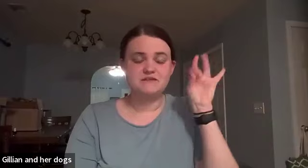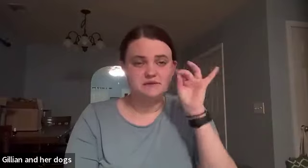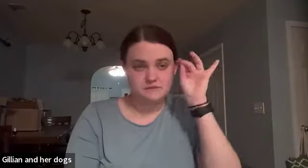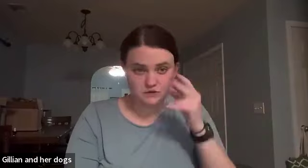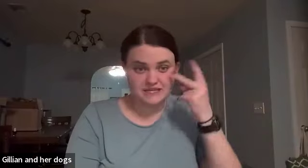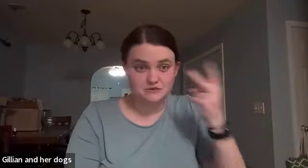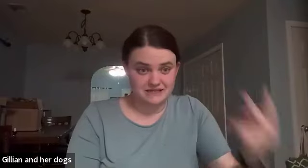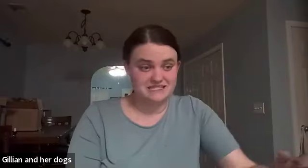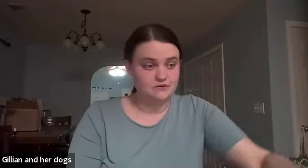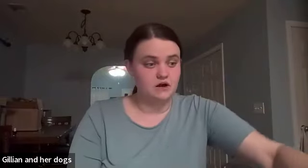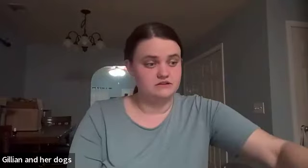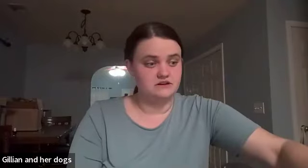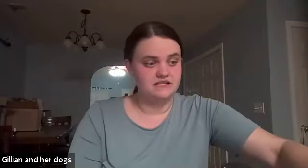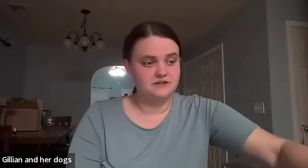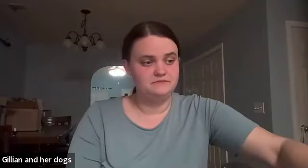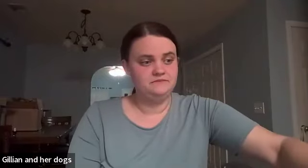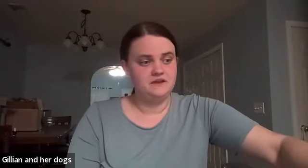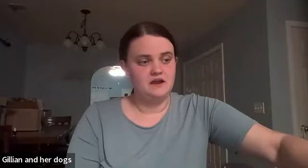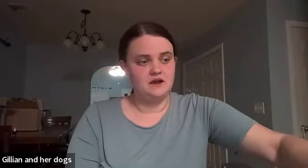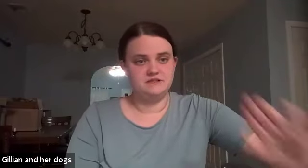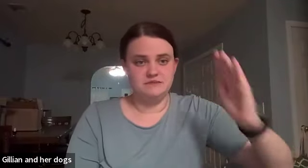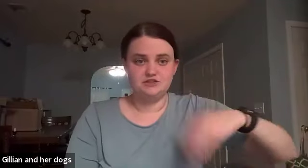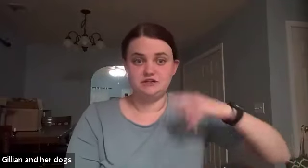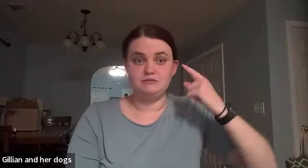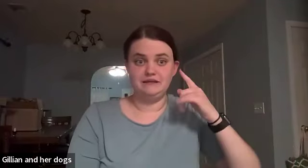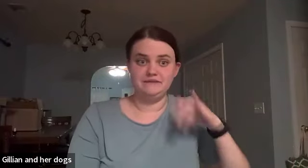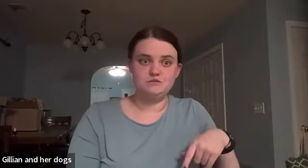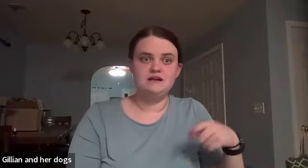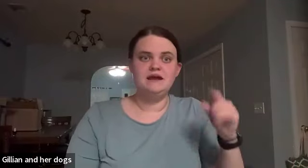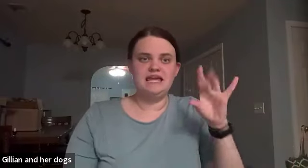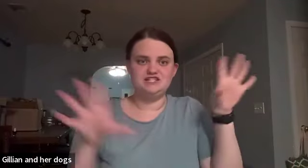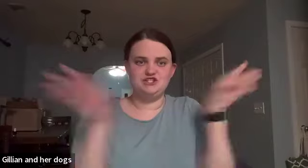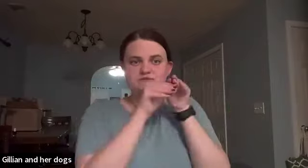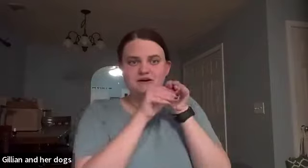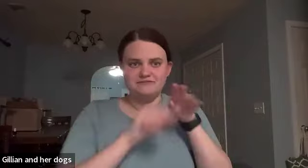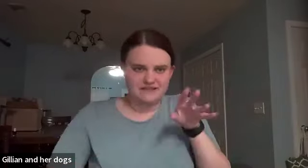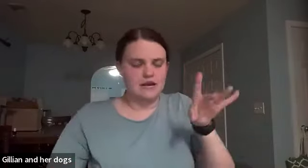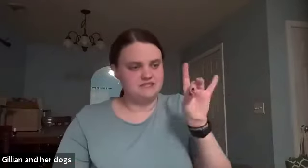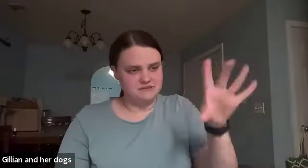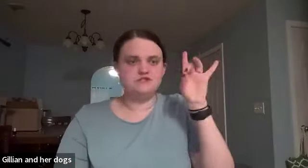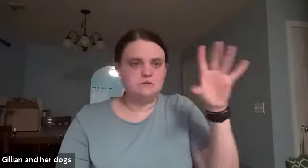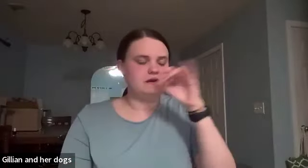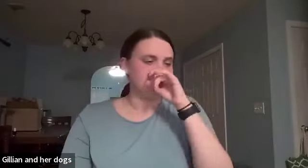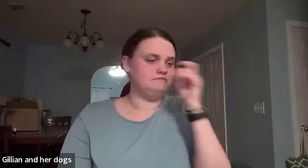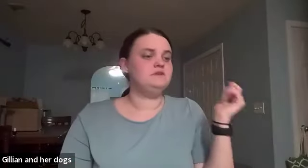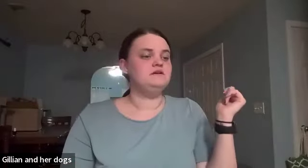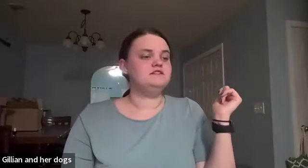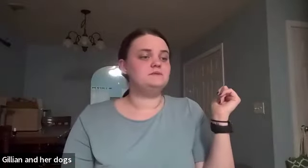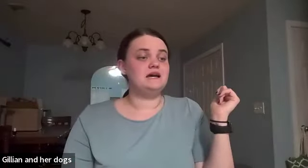every time I'm zooming in so I can see what all's on here. To make sure I don't like miss one, it zooms out and I have to keep zooming back in. So we